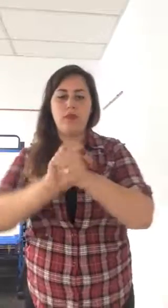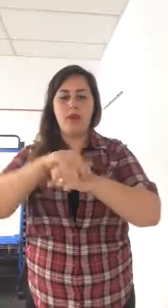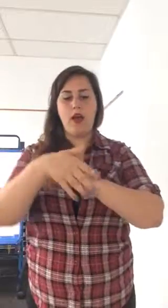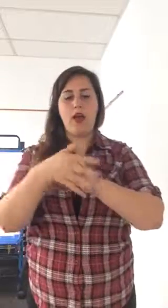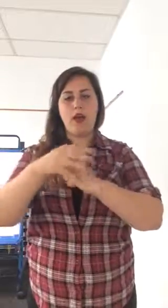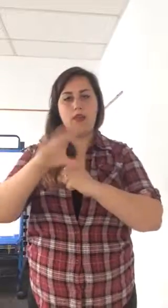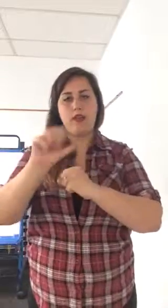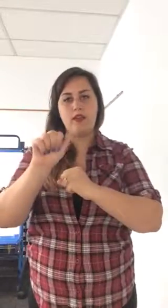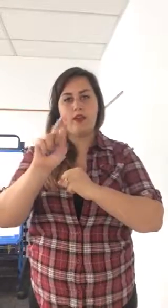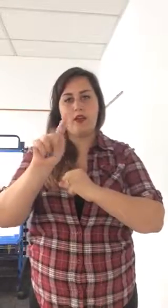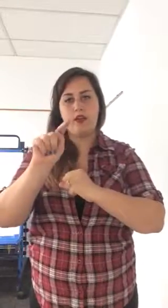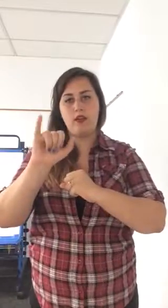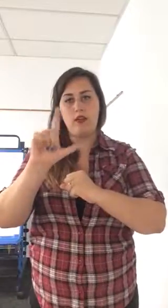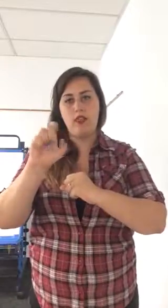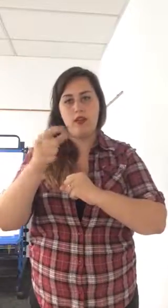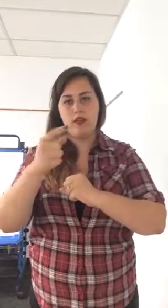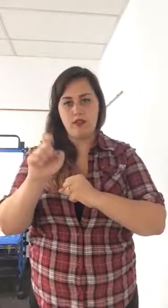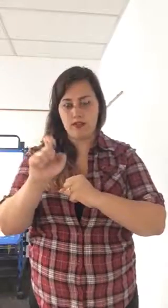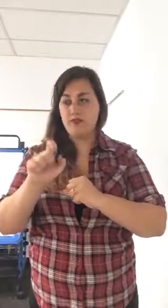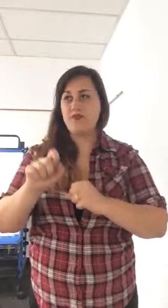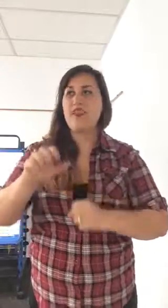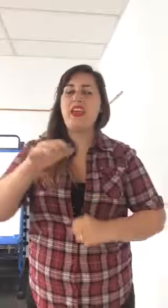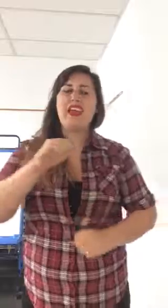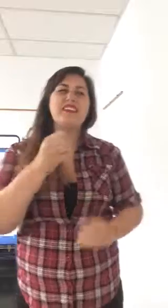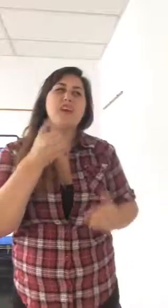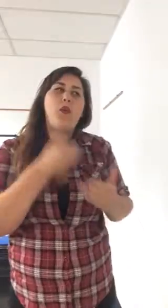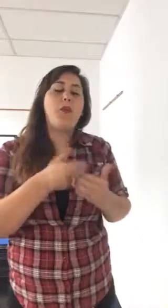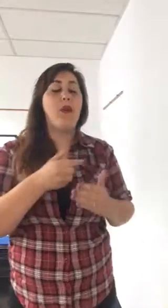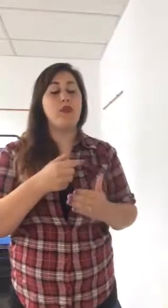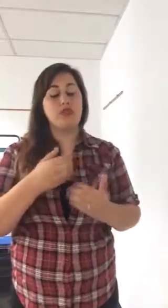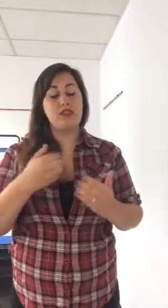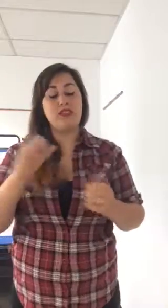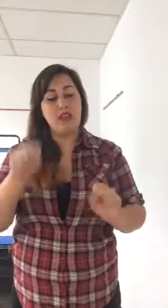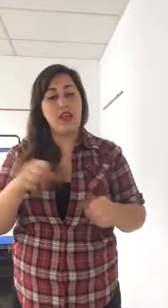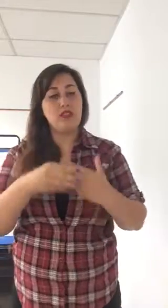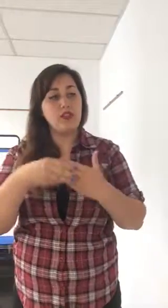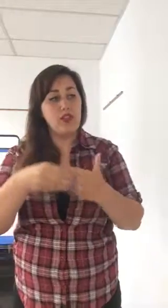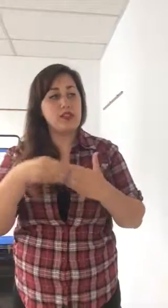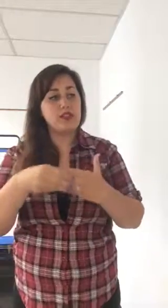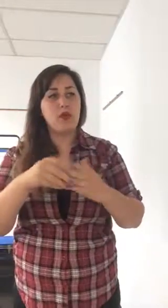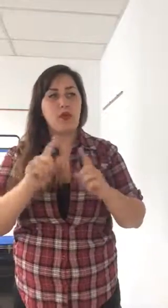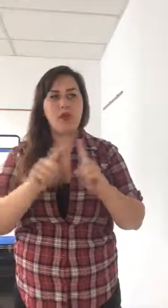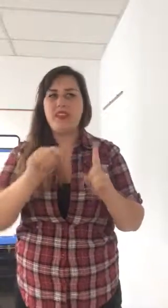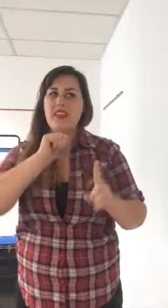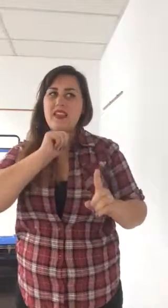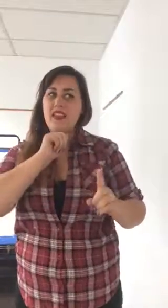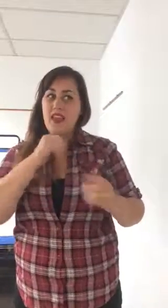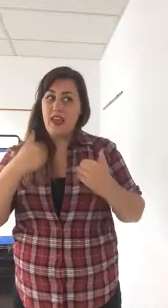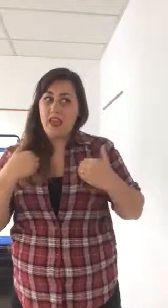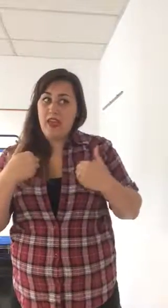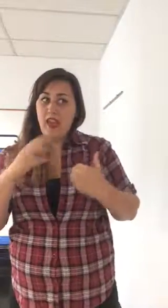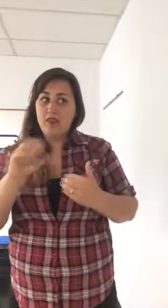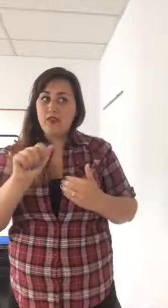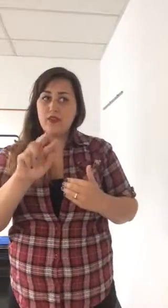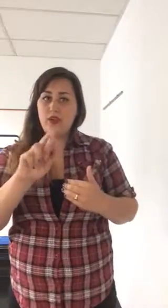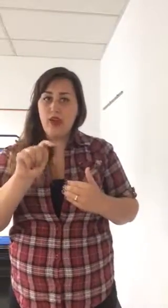Okay, he's almost there. They are flexible and they do bend more easily. But are they surrounded by more cartilage? I think the proper way to say it is